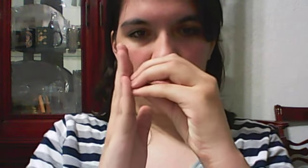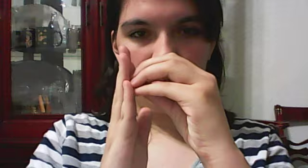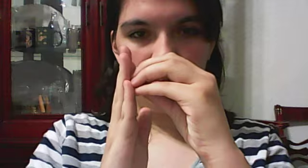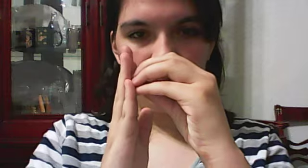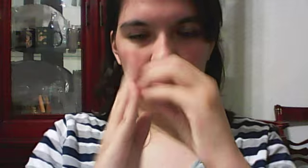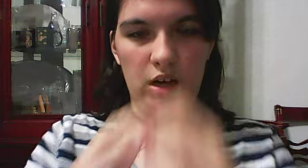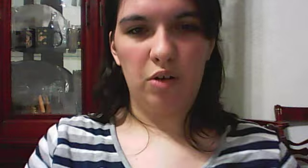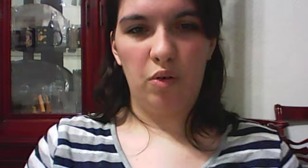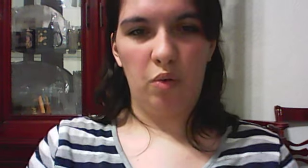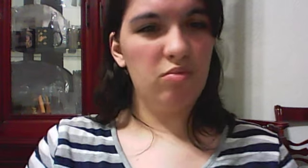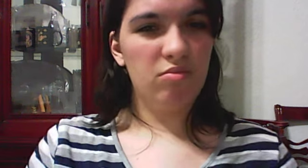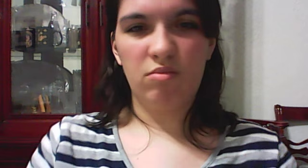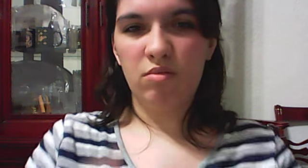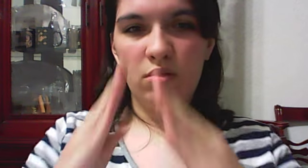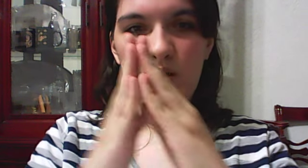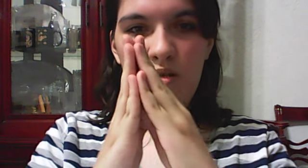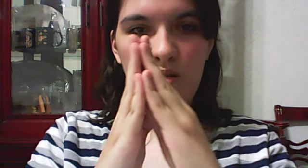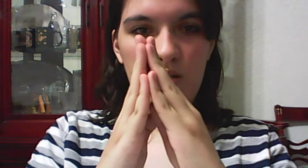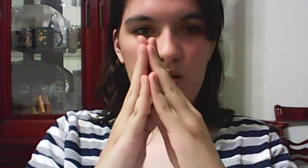I don't know. I don't